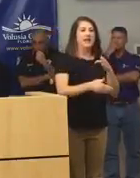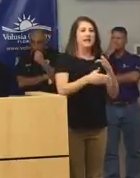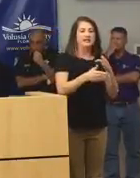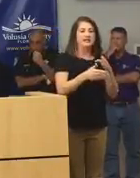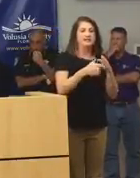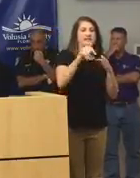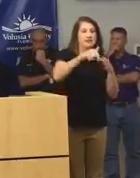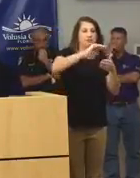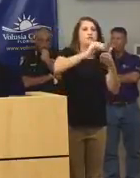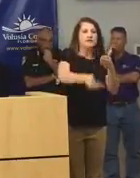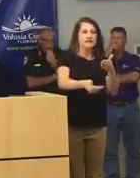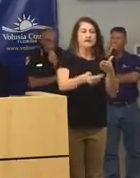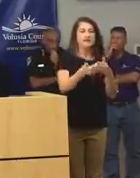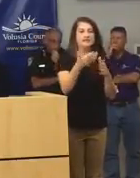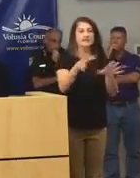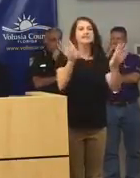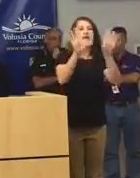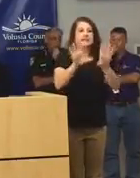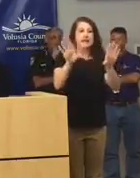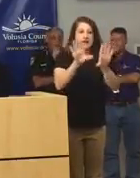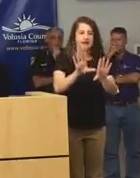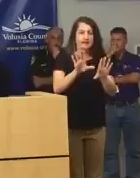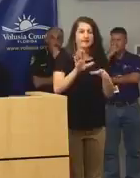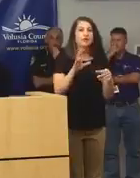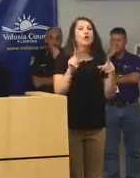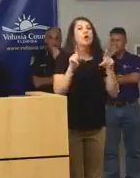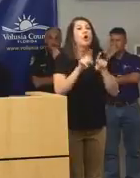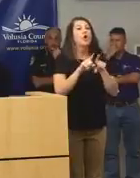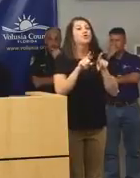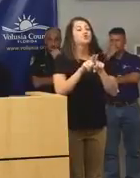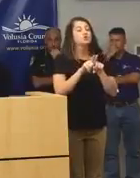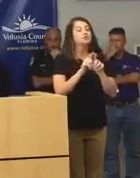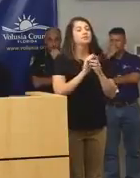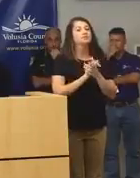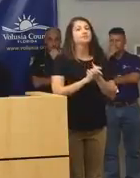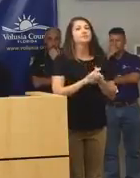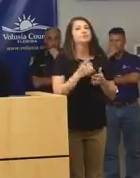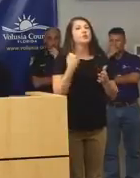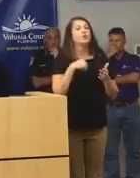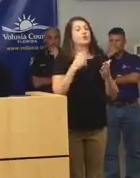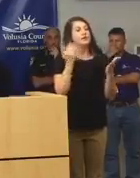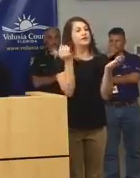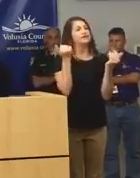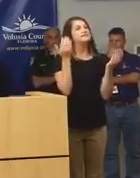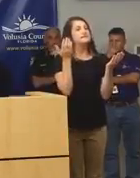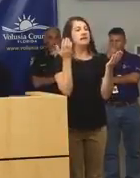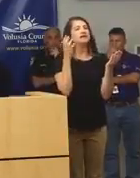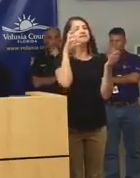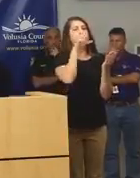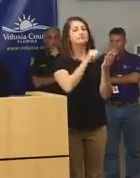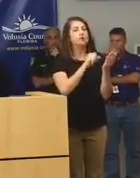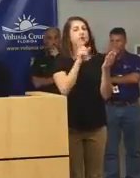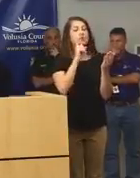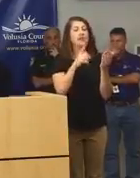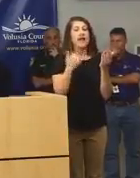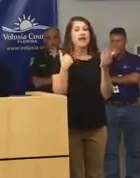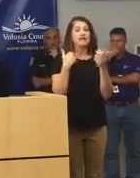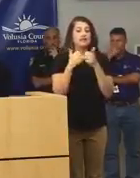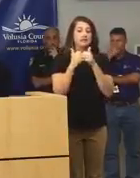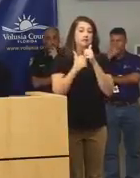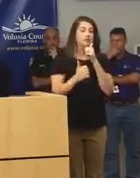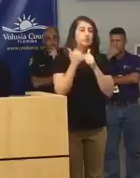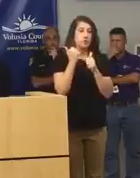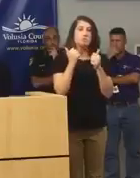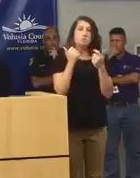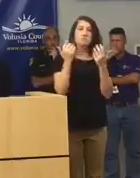upcoming weekend. That's Sunday. Also, in contrast, we estimate we will restore power to the vast majority, essentially